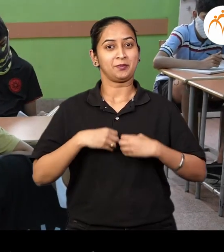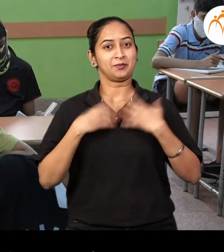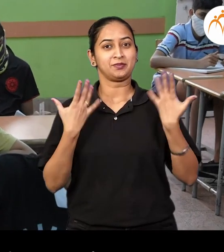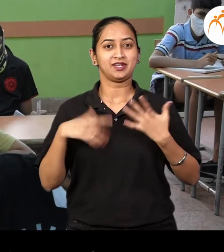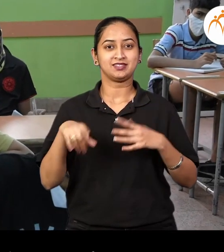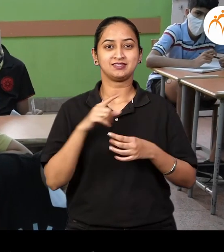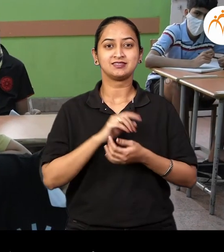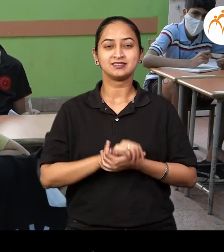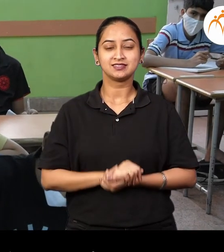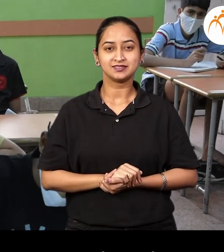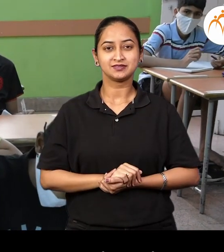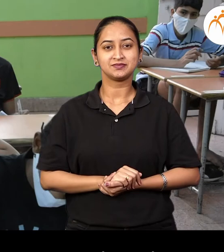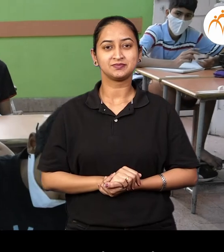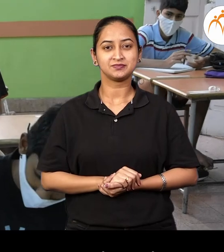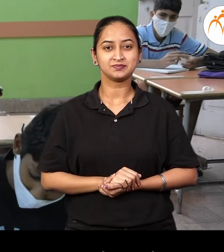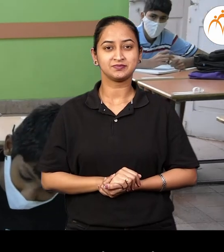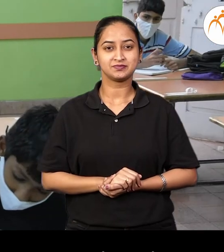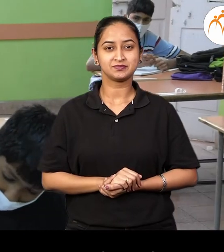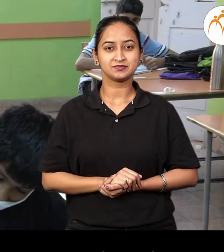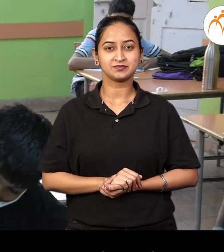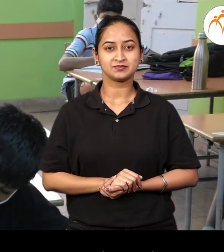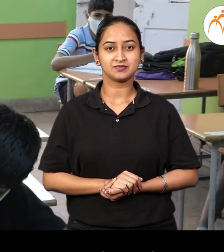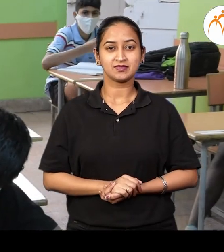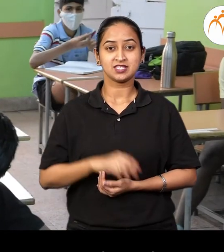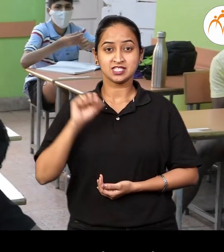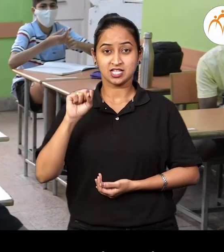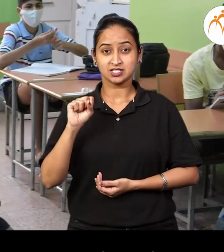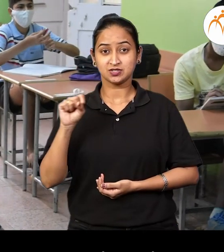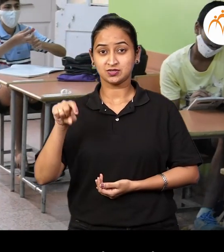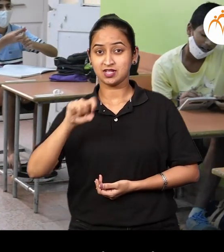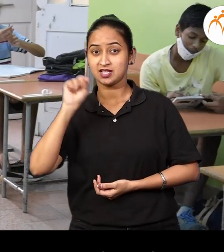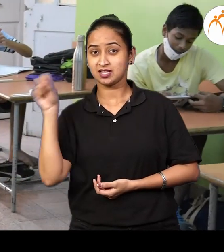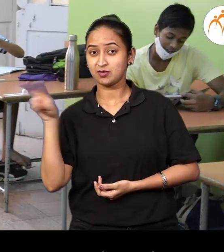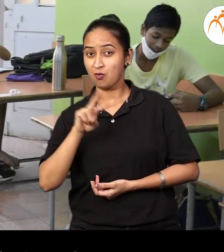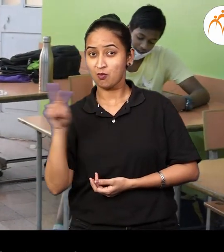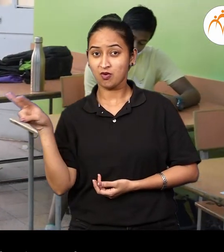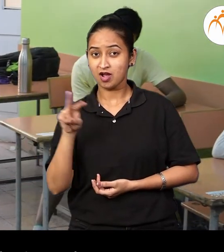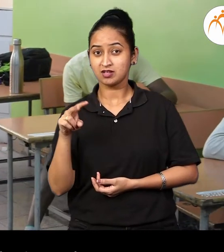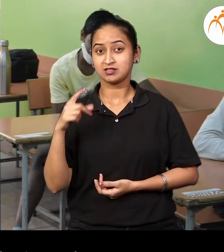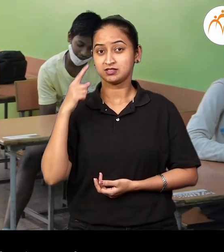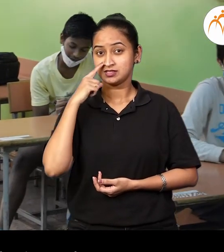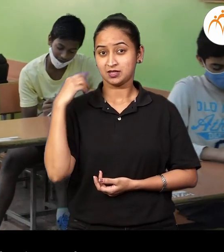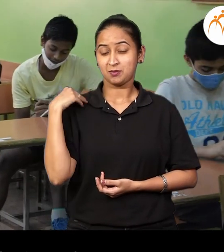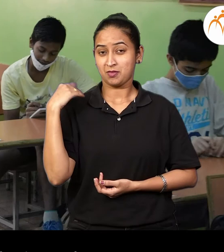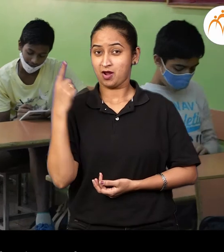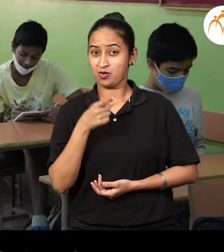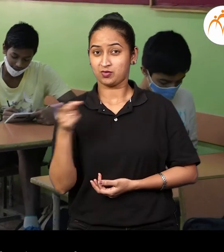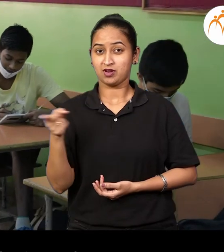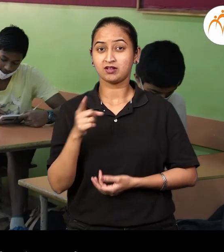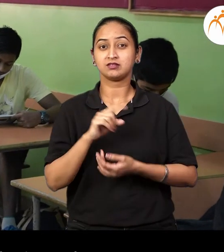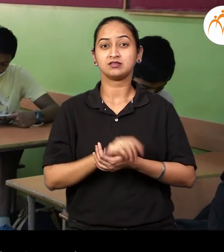good answers or when they do some good work, the teacher